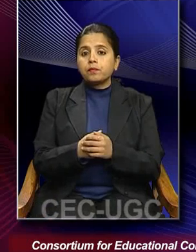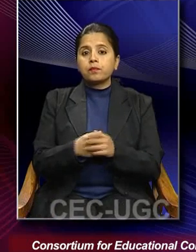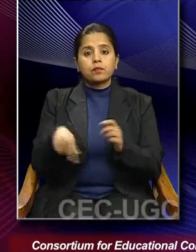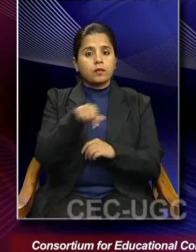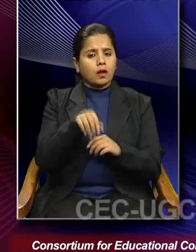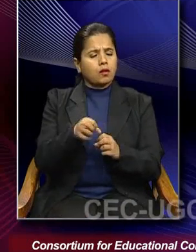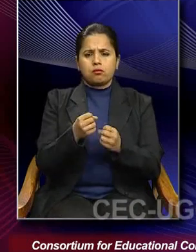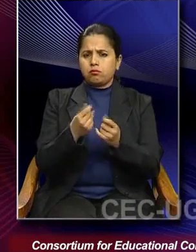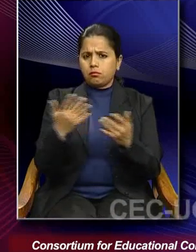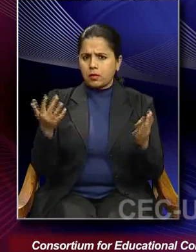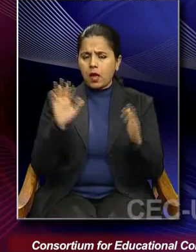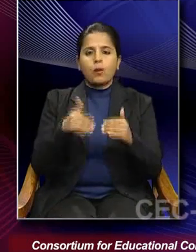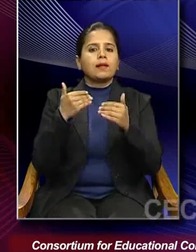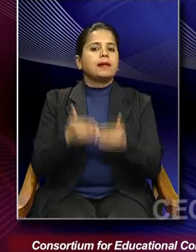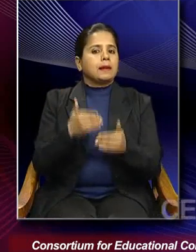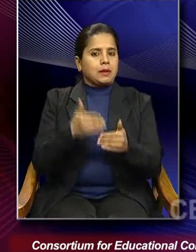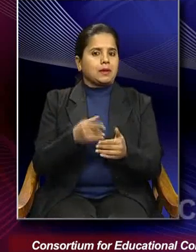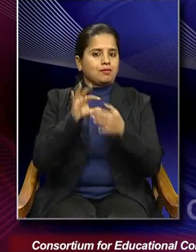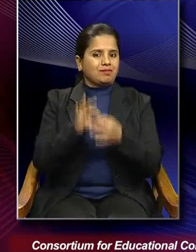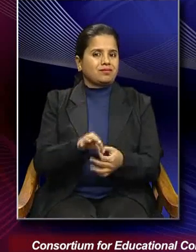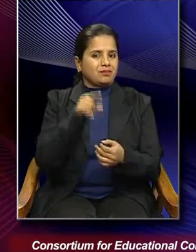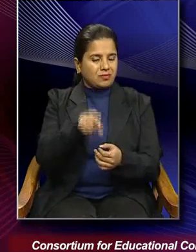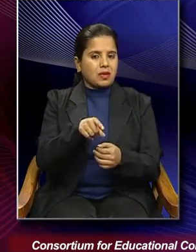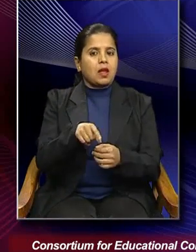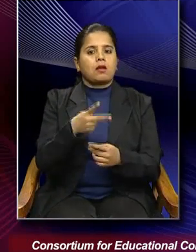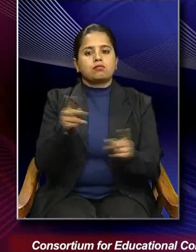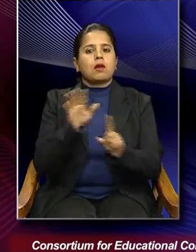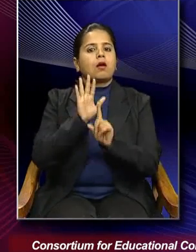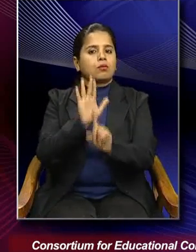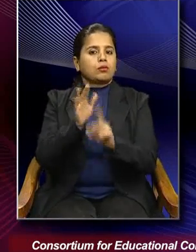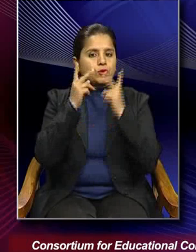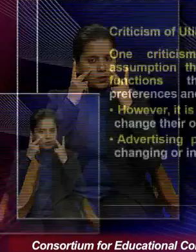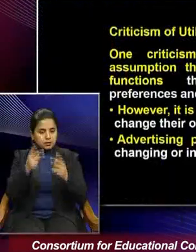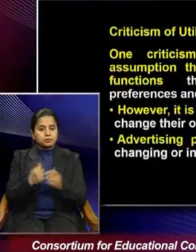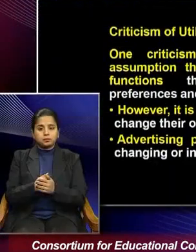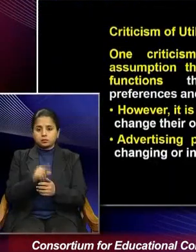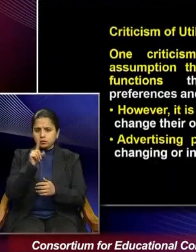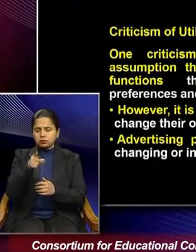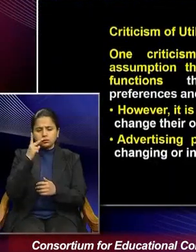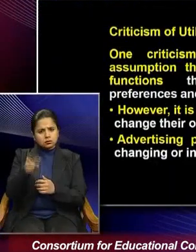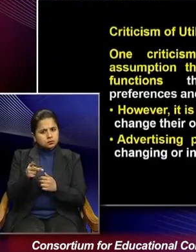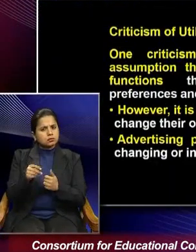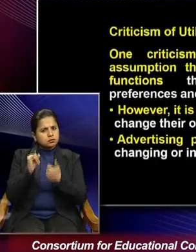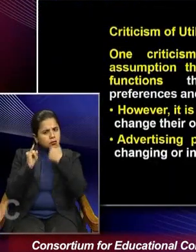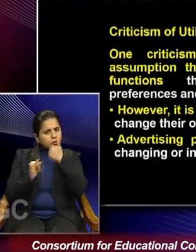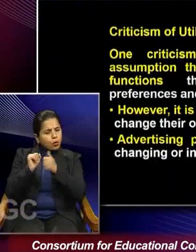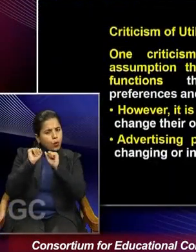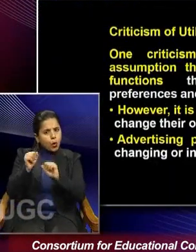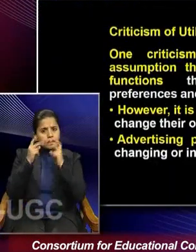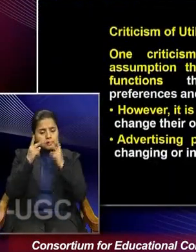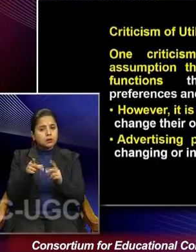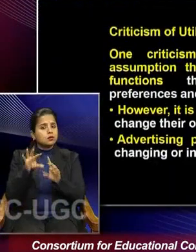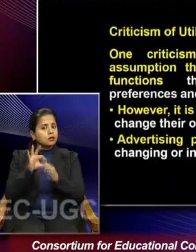a lot of limitations to this particular approach. One criticism is based on